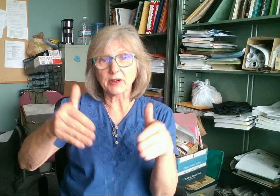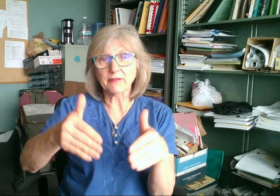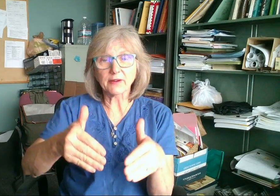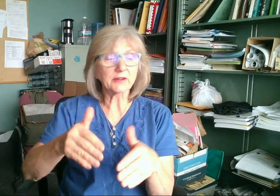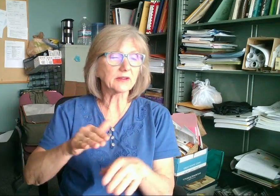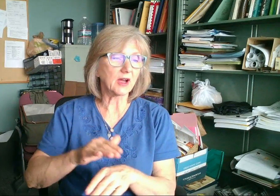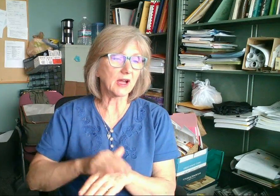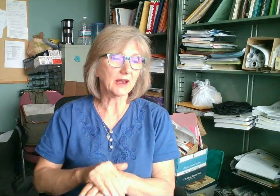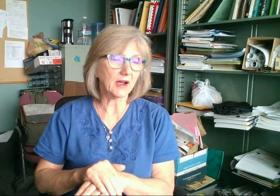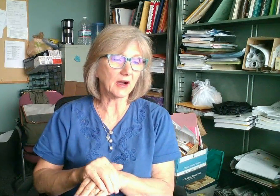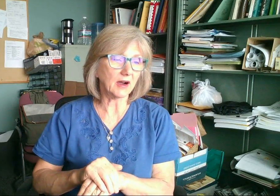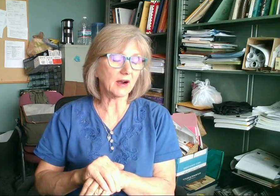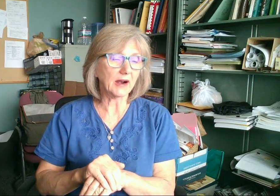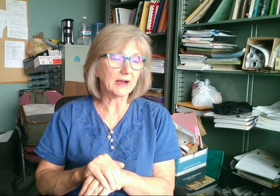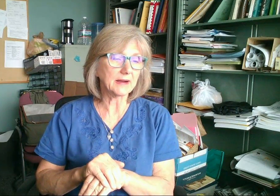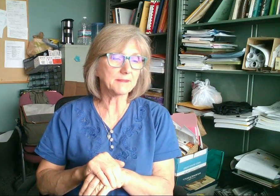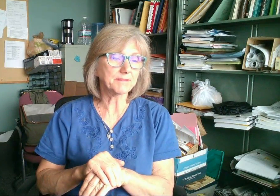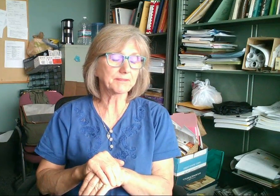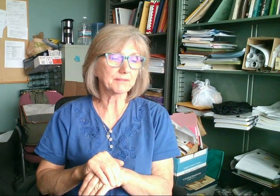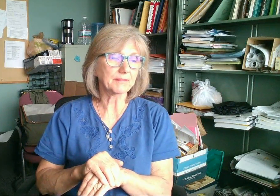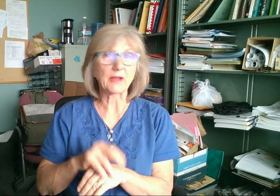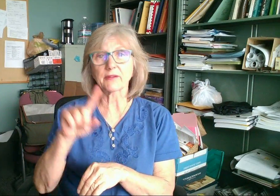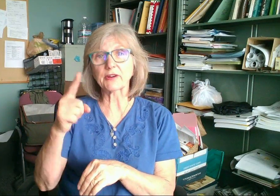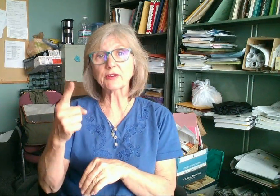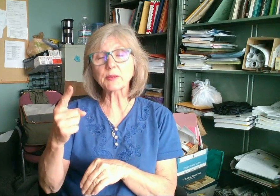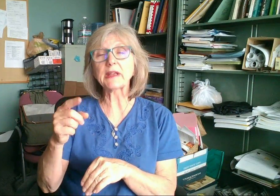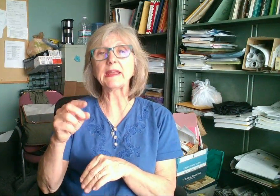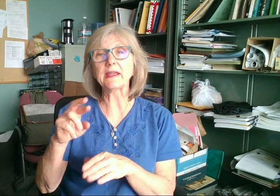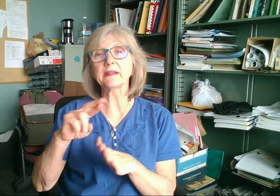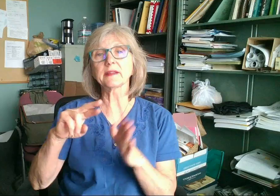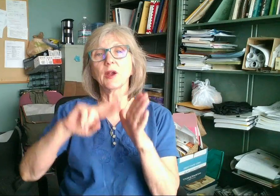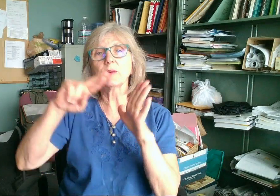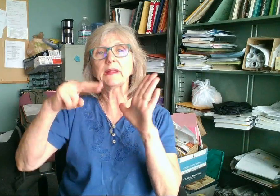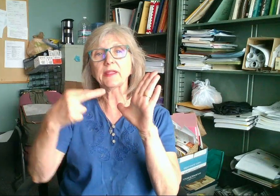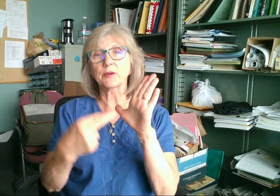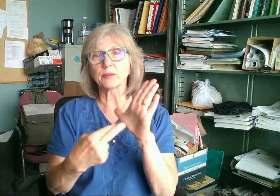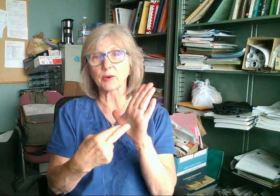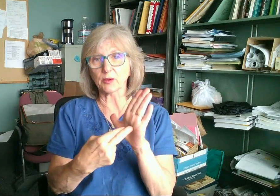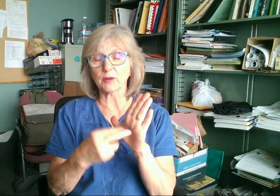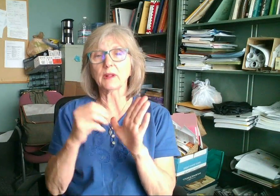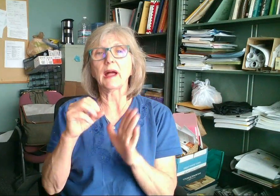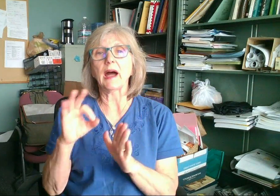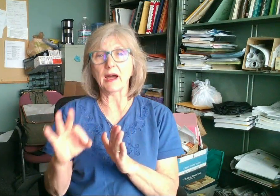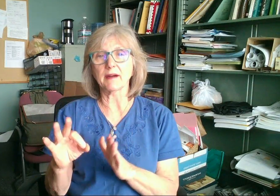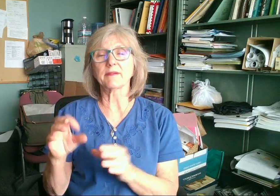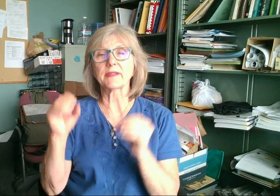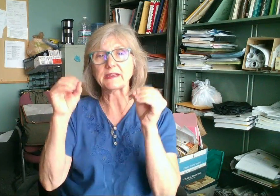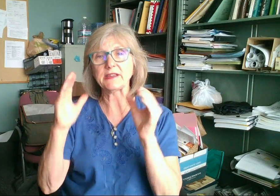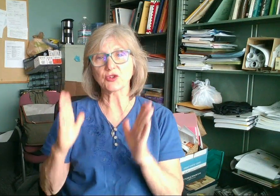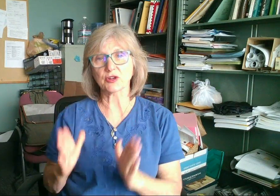we're going to focus on are, well, the first one is really the role of the